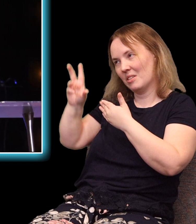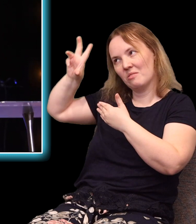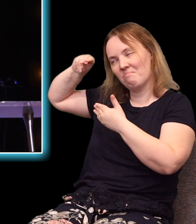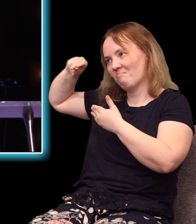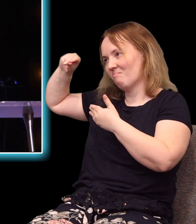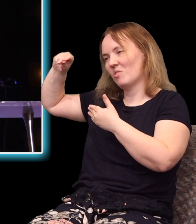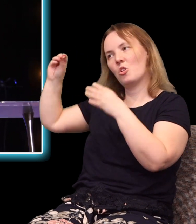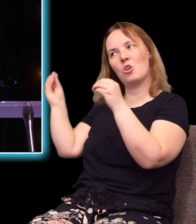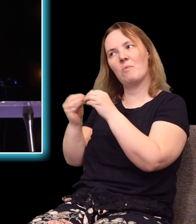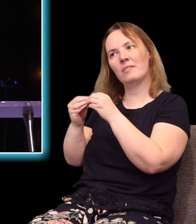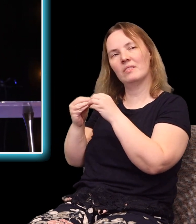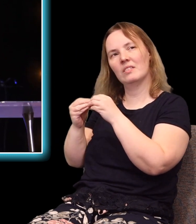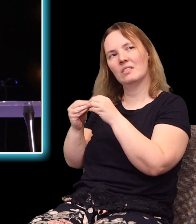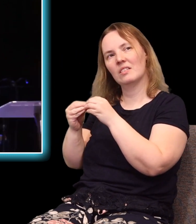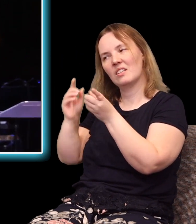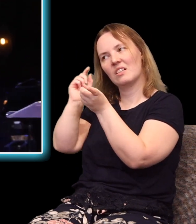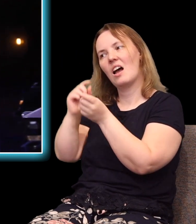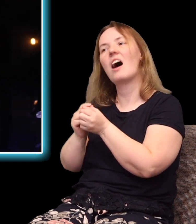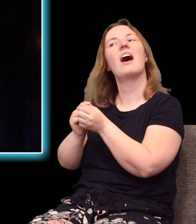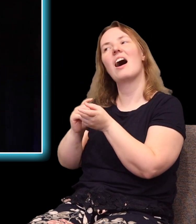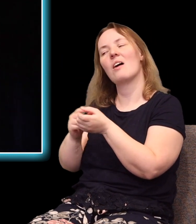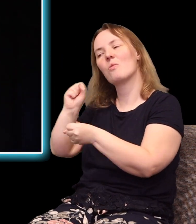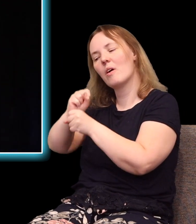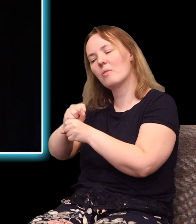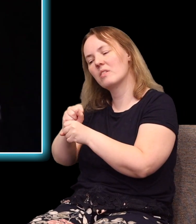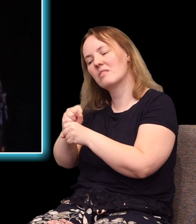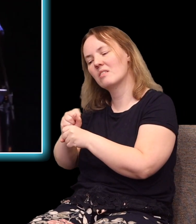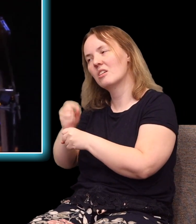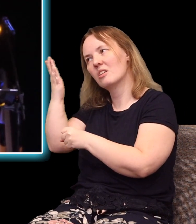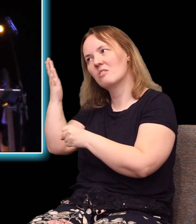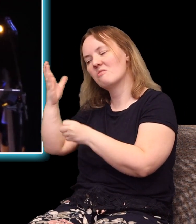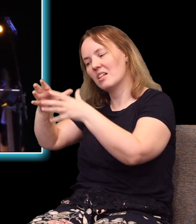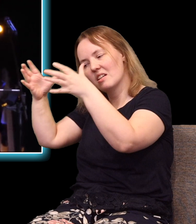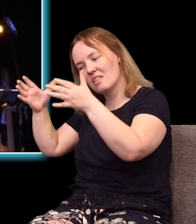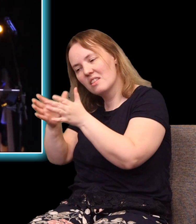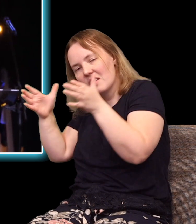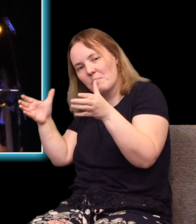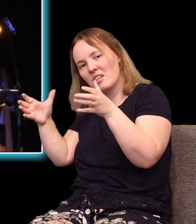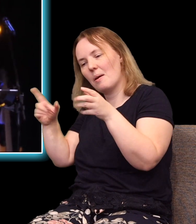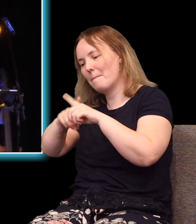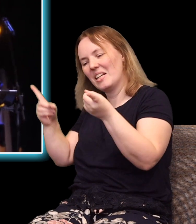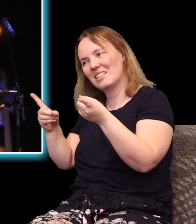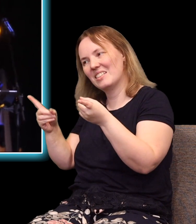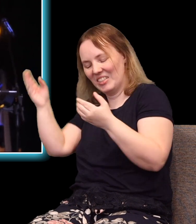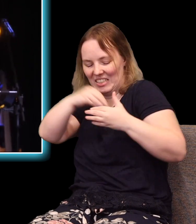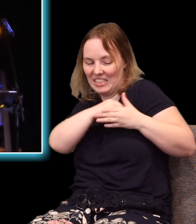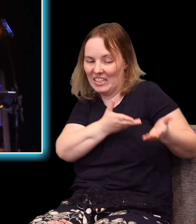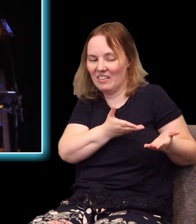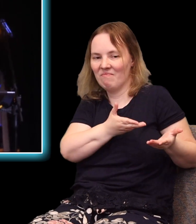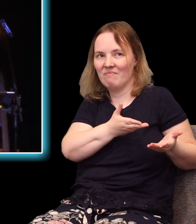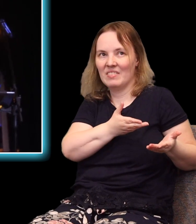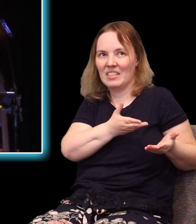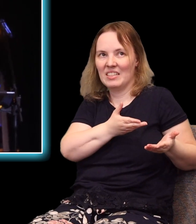closer. You know, I'll conform this much. But you're not getting in here. Because you see, if you get in